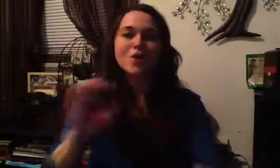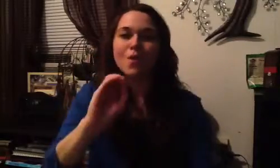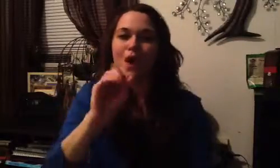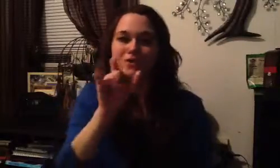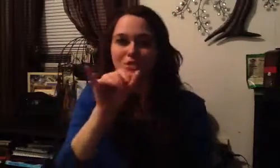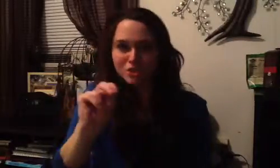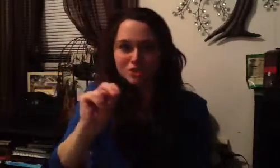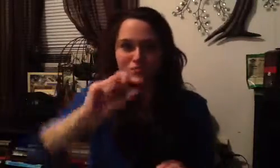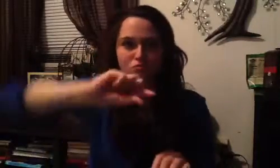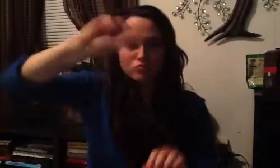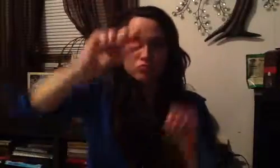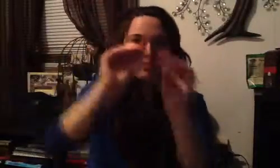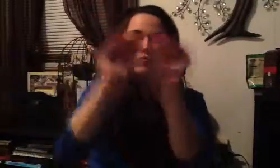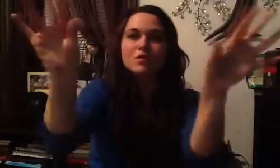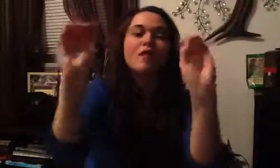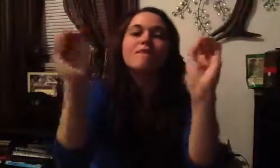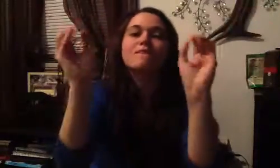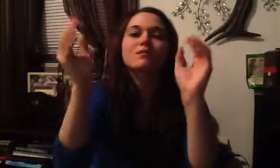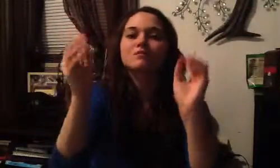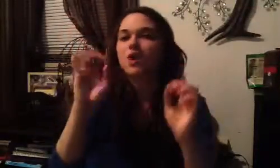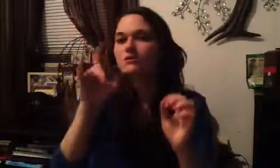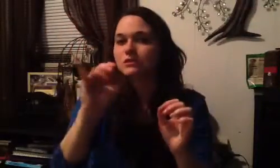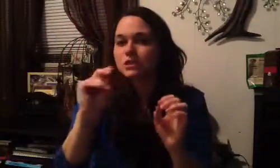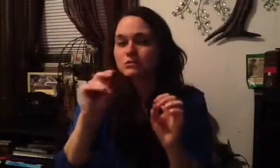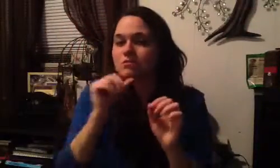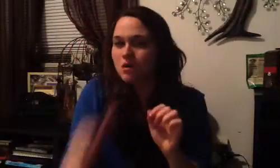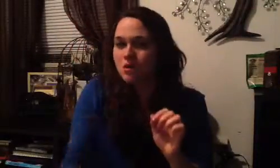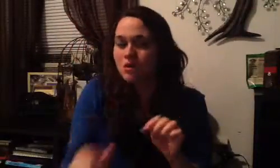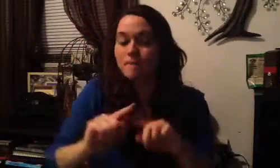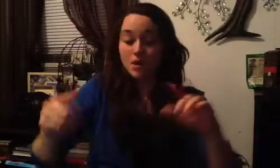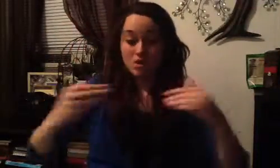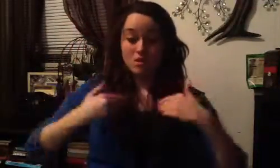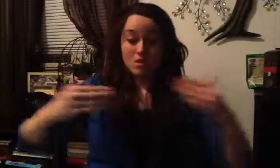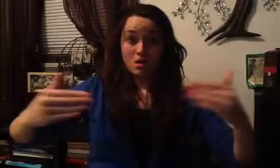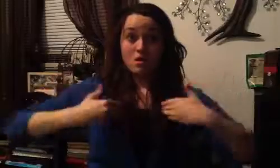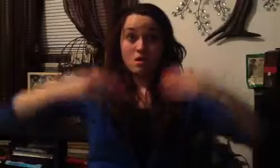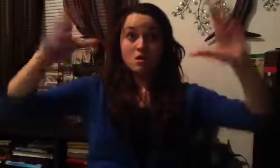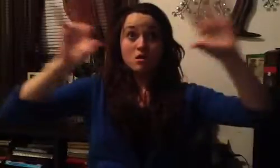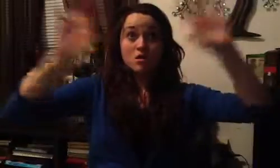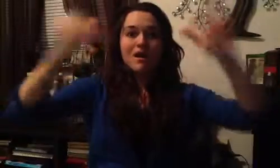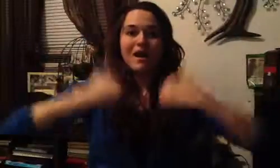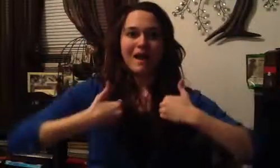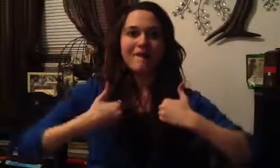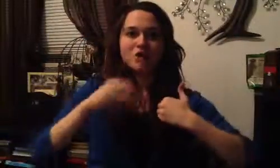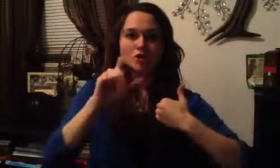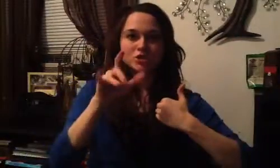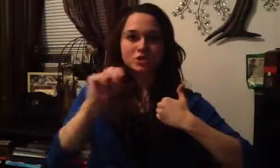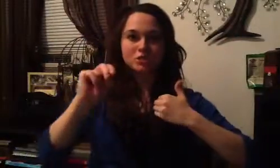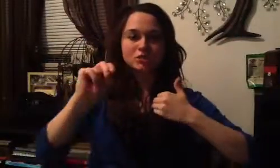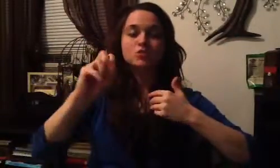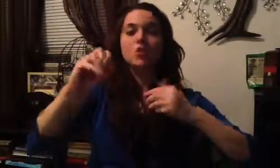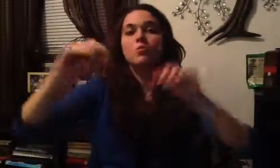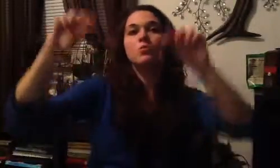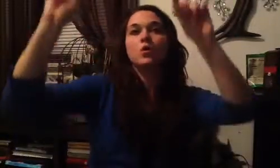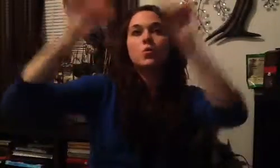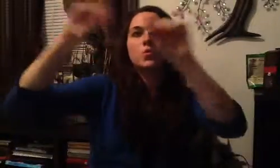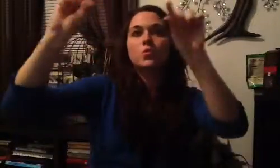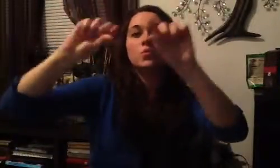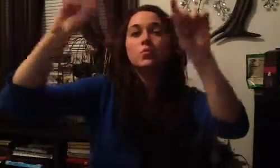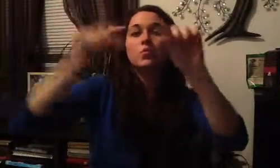blood. So now we've got pulmonary veins that are pulling oxygenated blood into the left atrium.